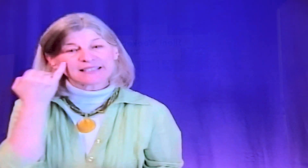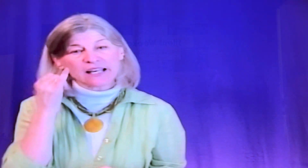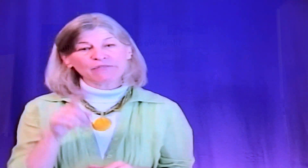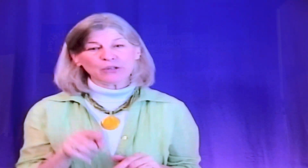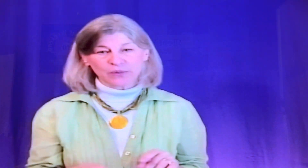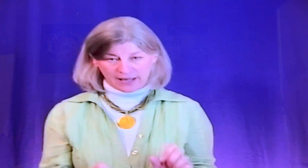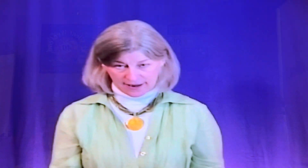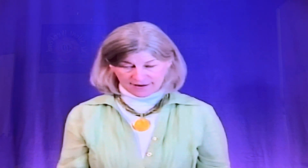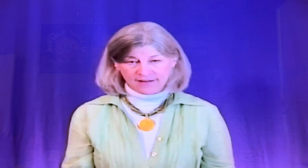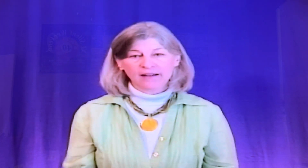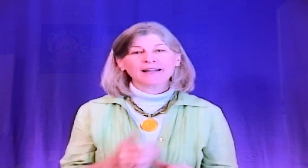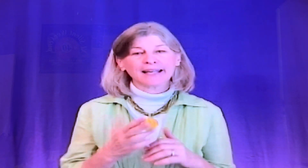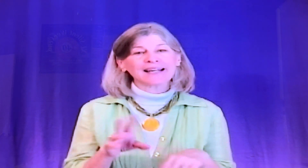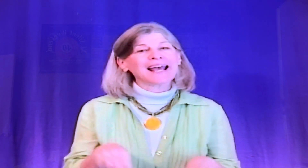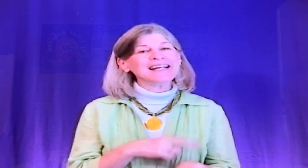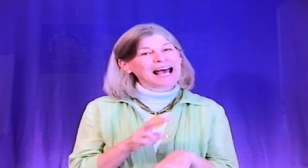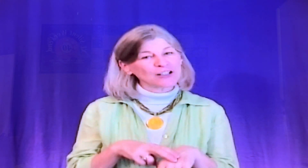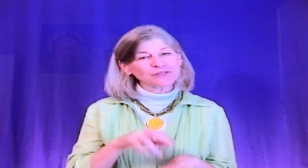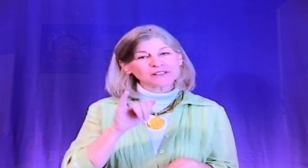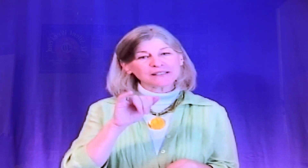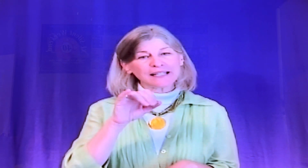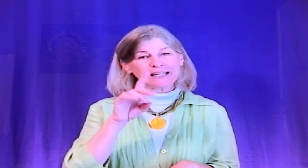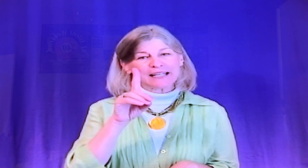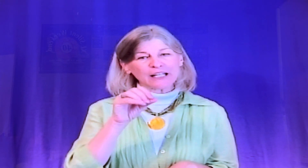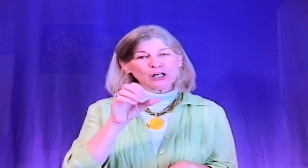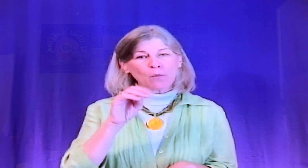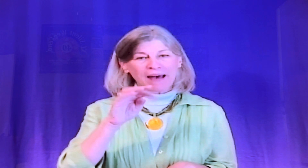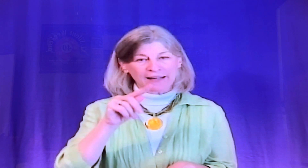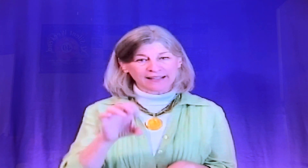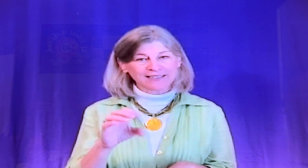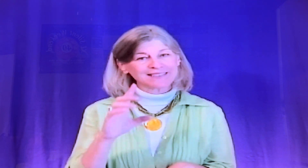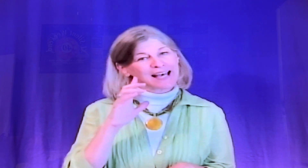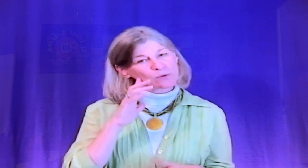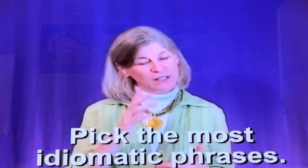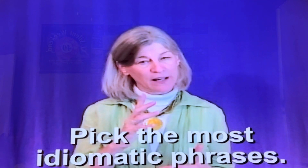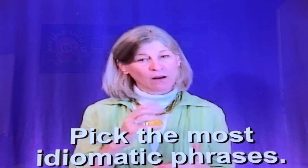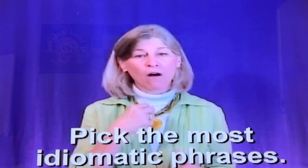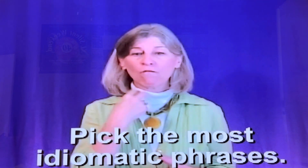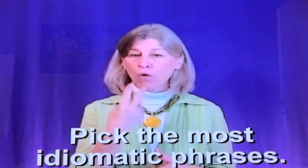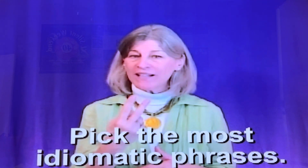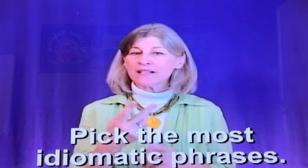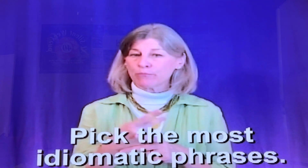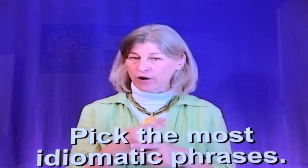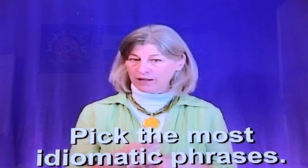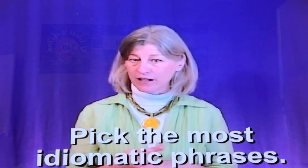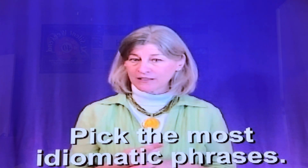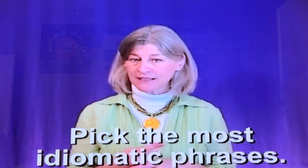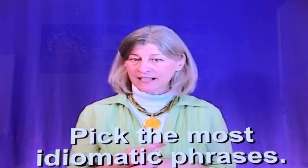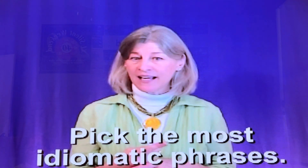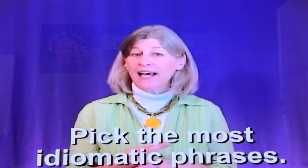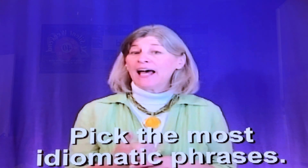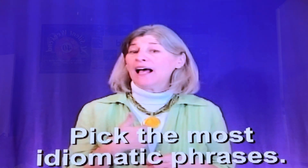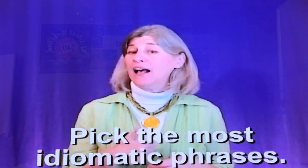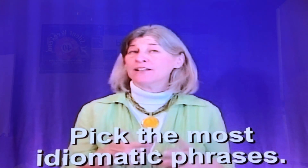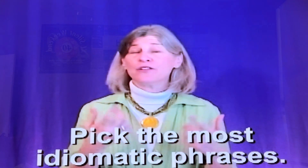if you can get a natural, idiomatic sounding voicing product. And